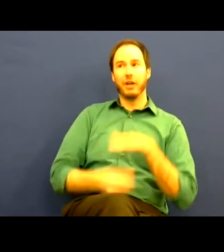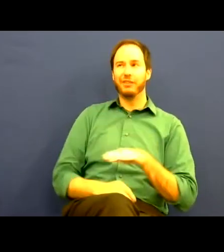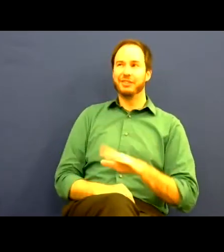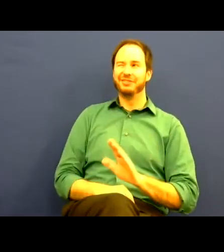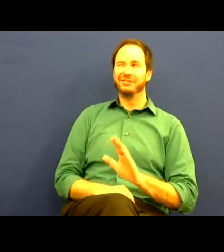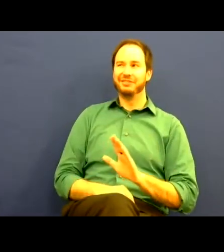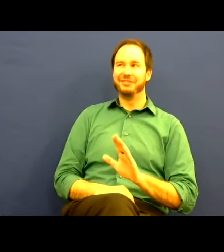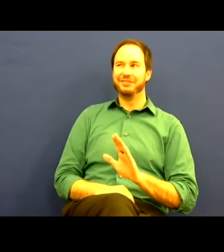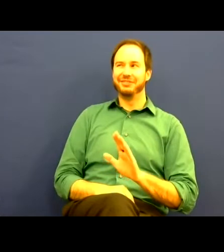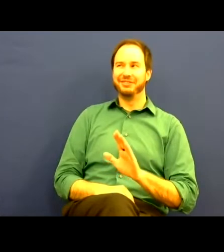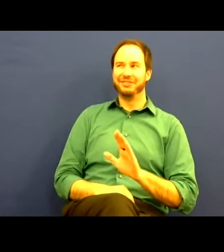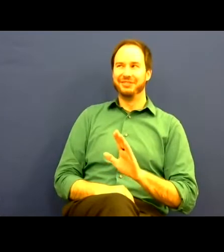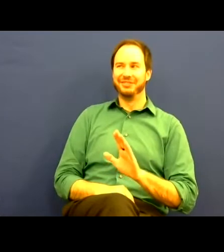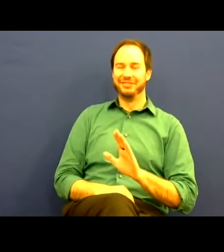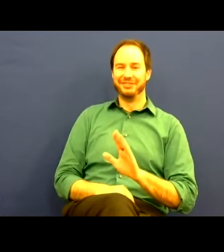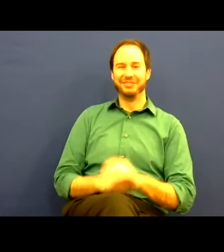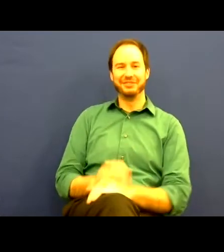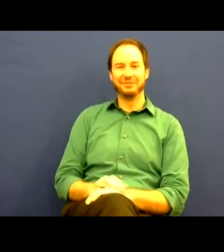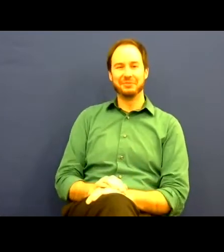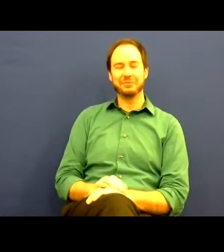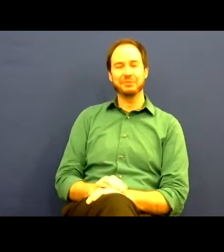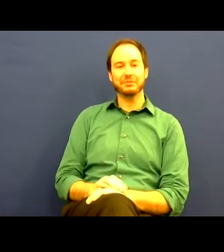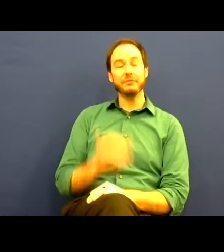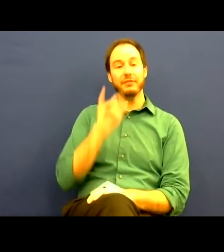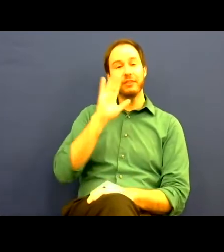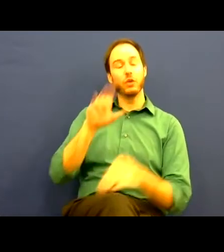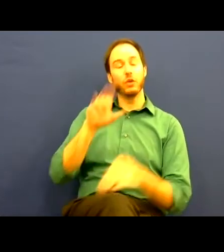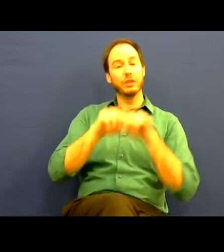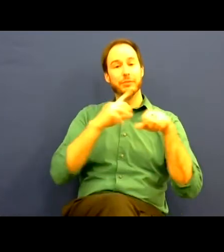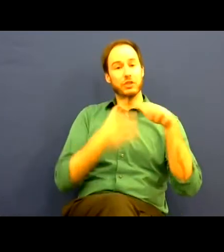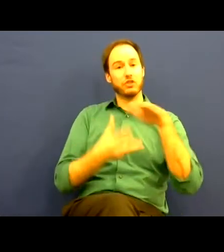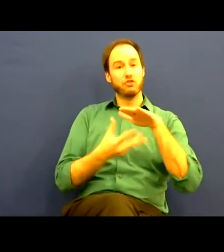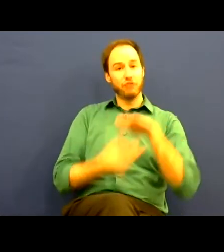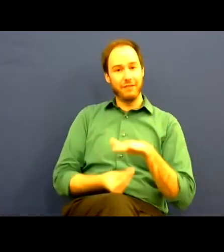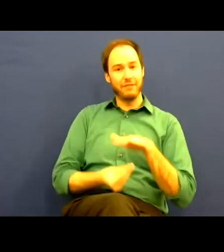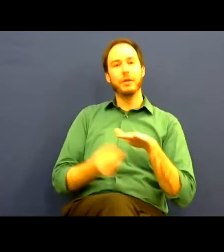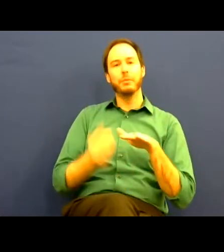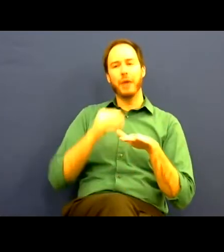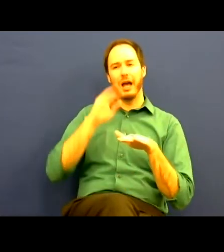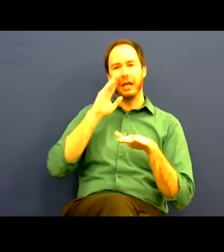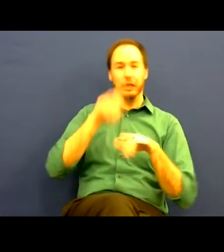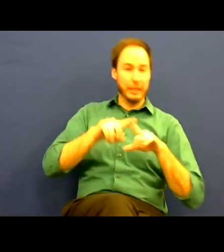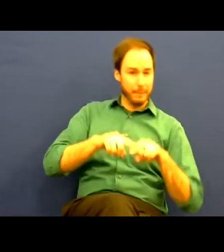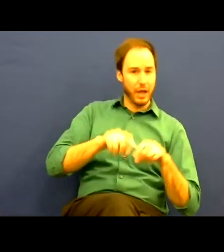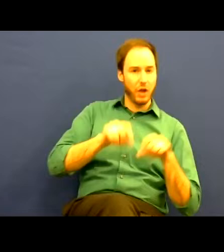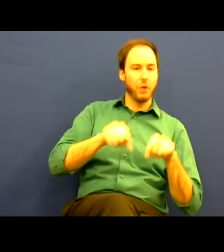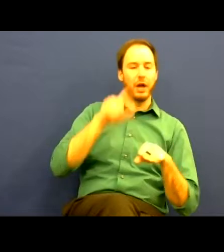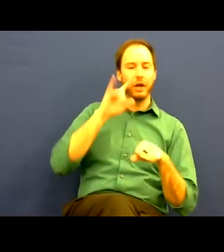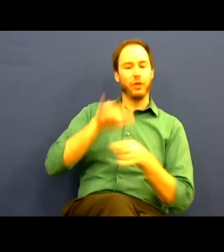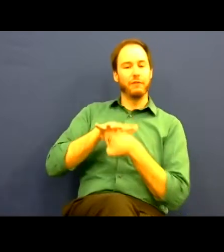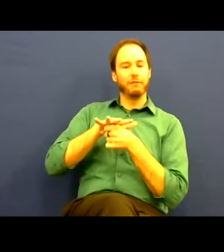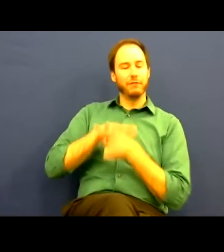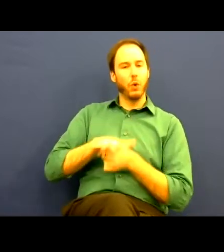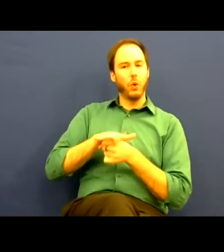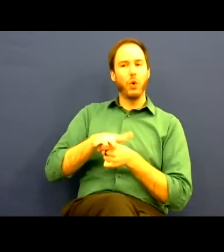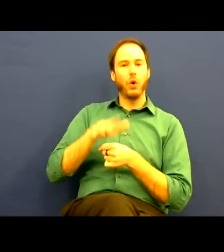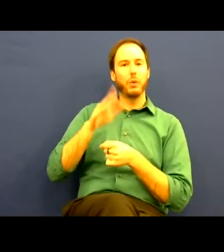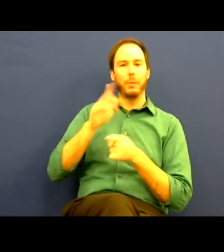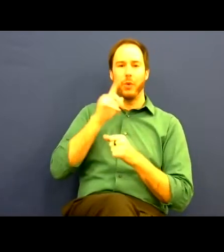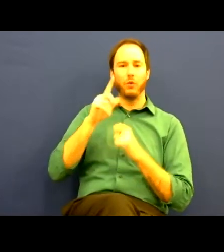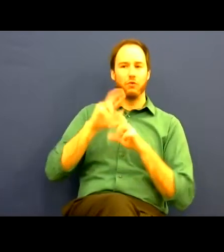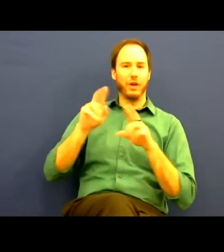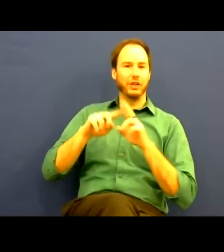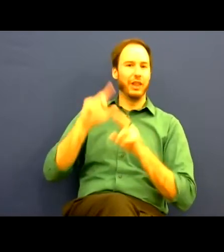could be. But I know the force main portion, you know, that's probably not going to be ready till late